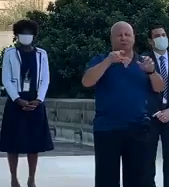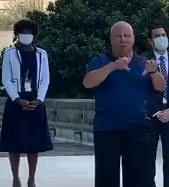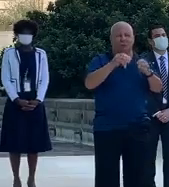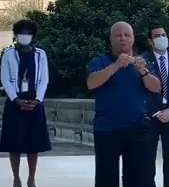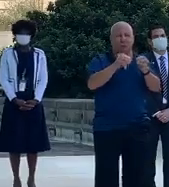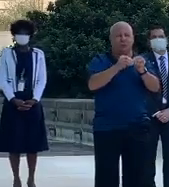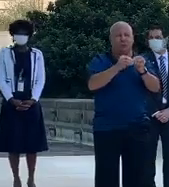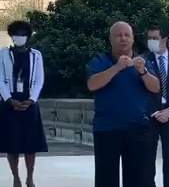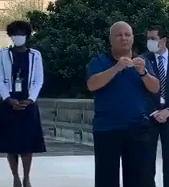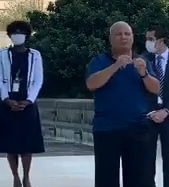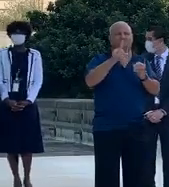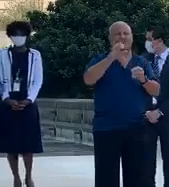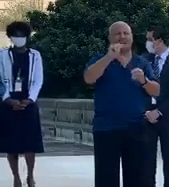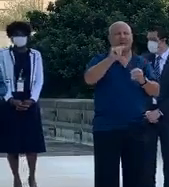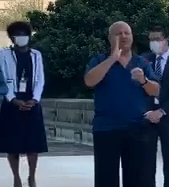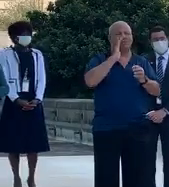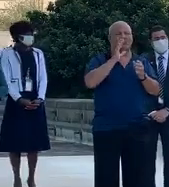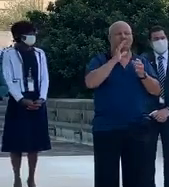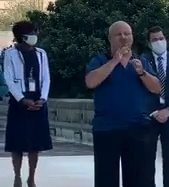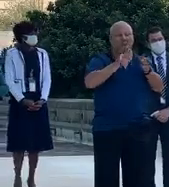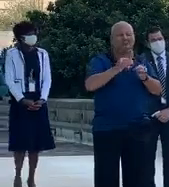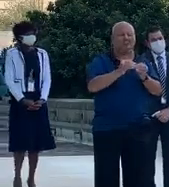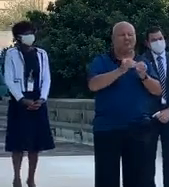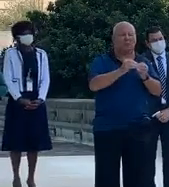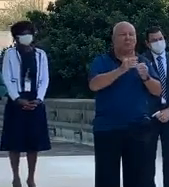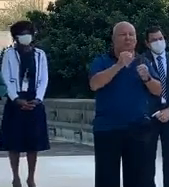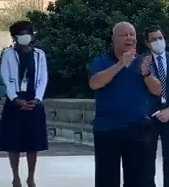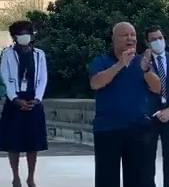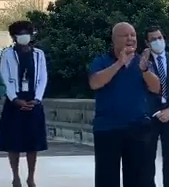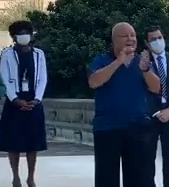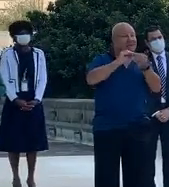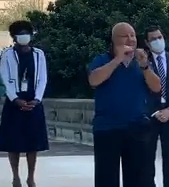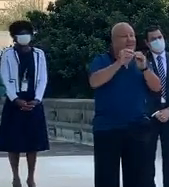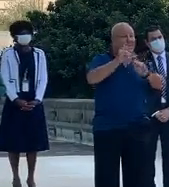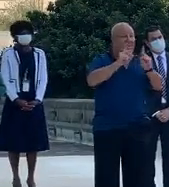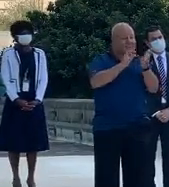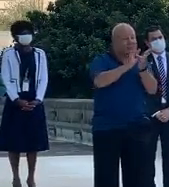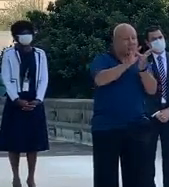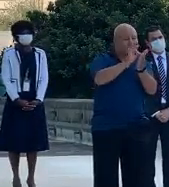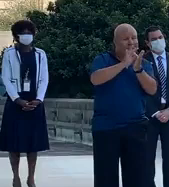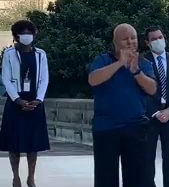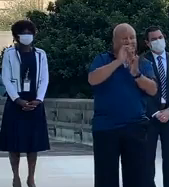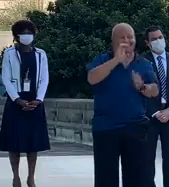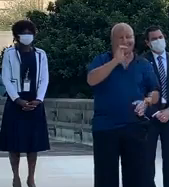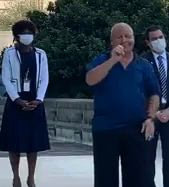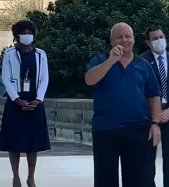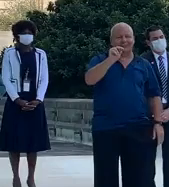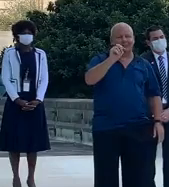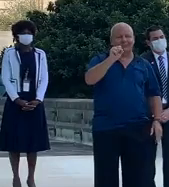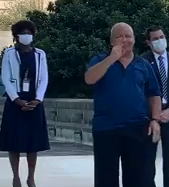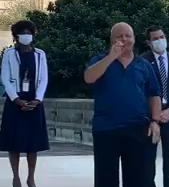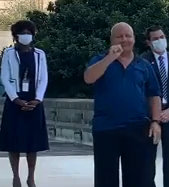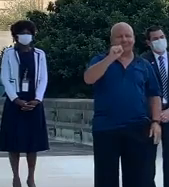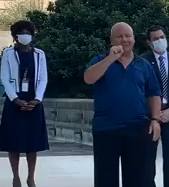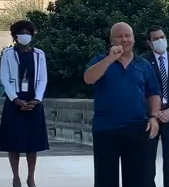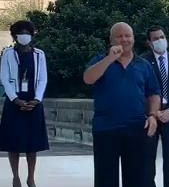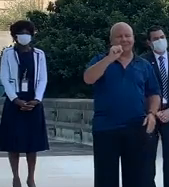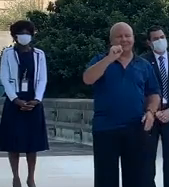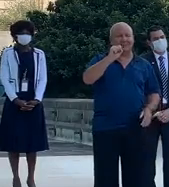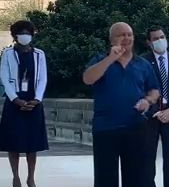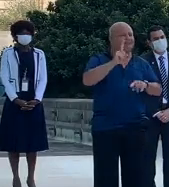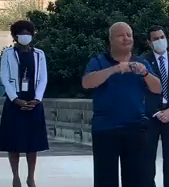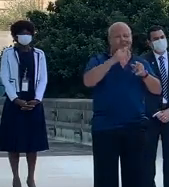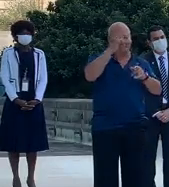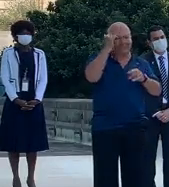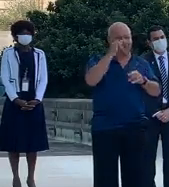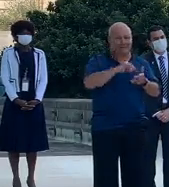Also, as relates to the census, I can't leave it out. because today marks the last day